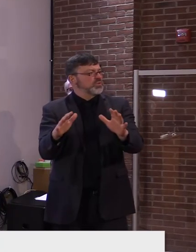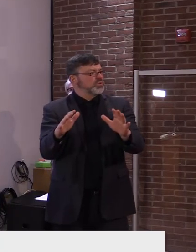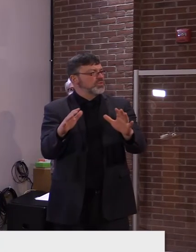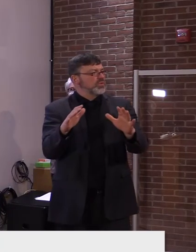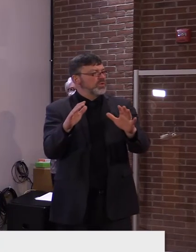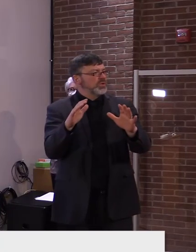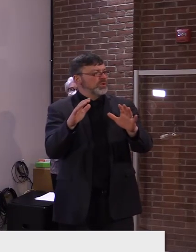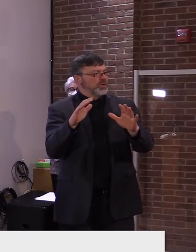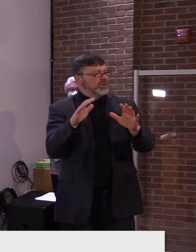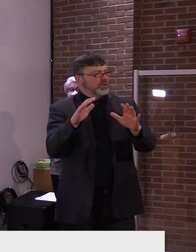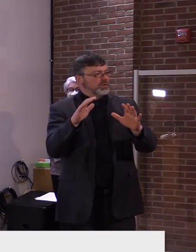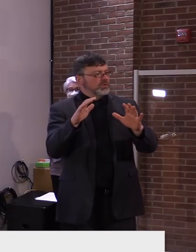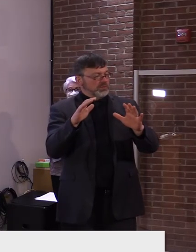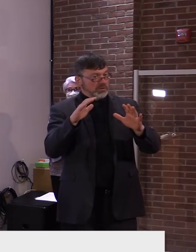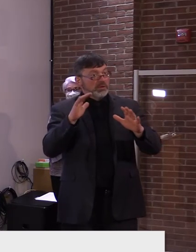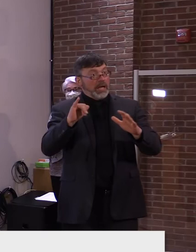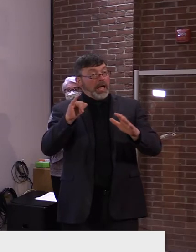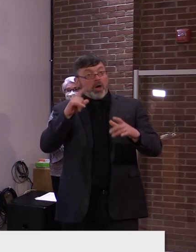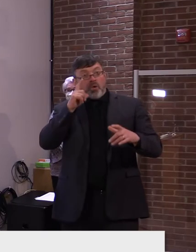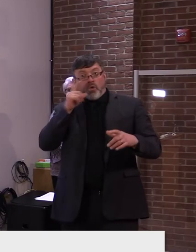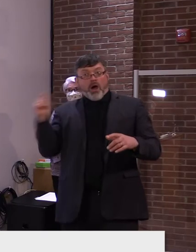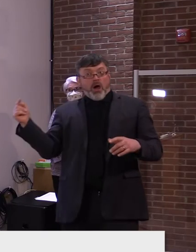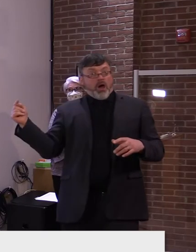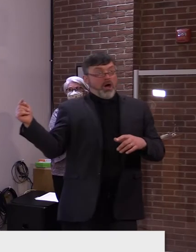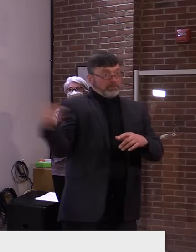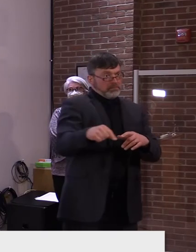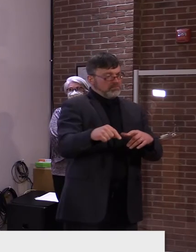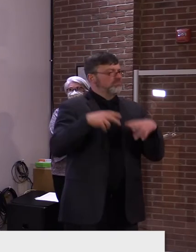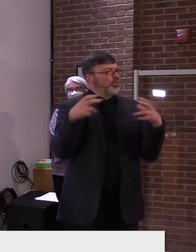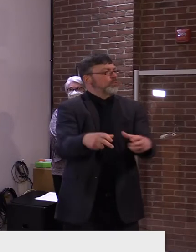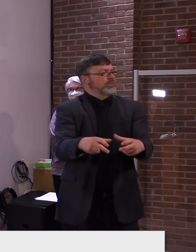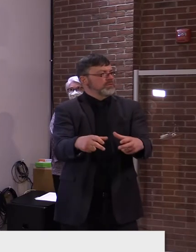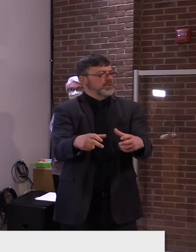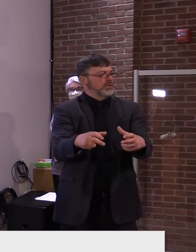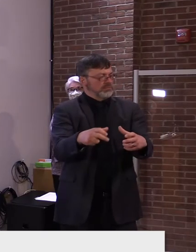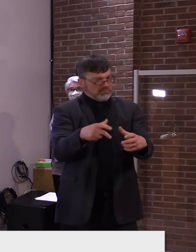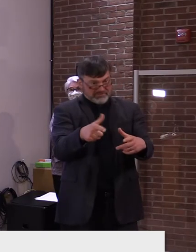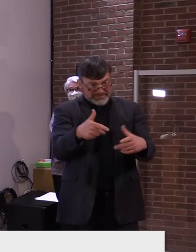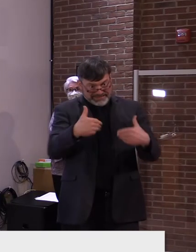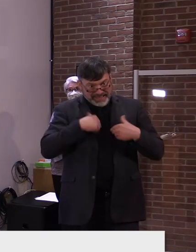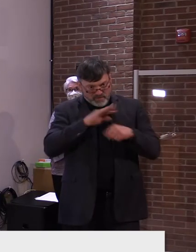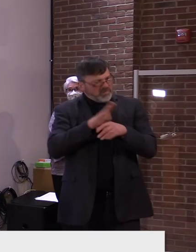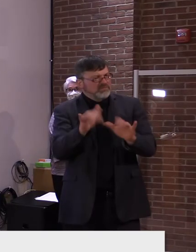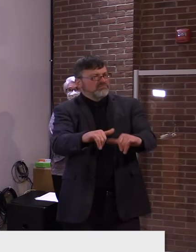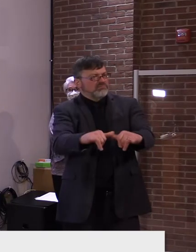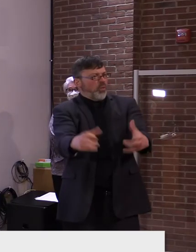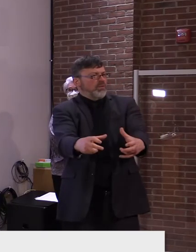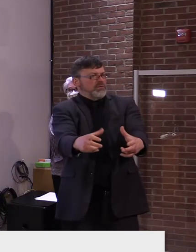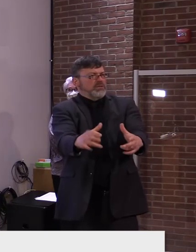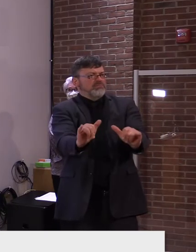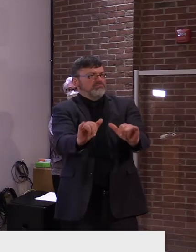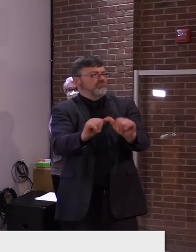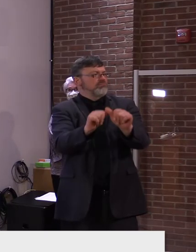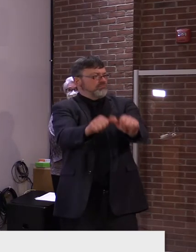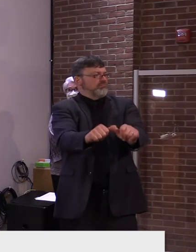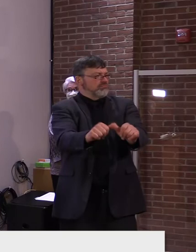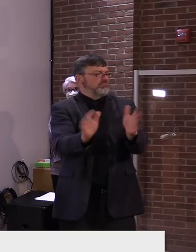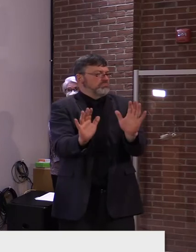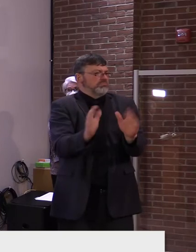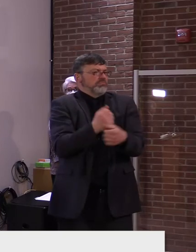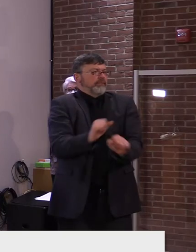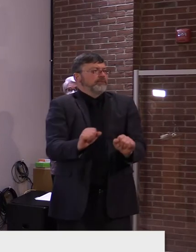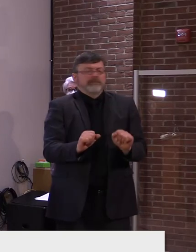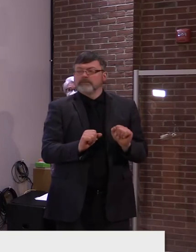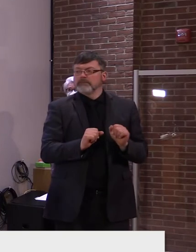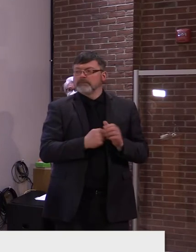and was tested positive, so remains in quarantine as we move forward. But that's